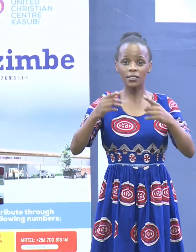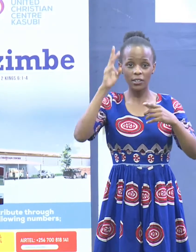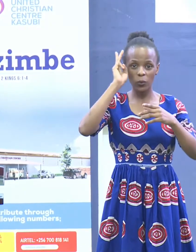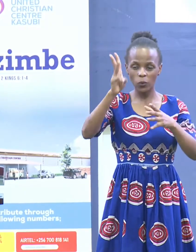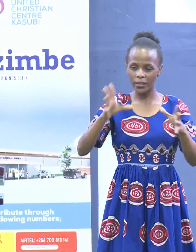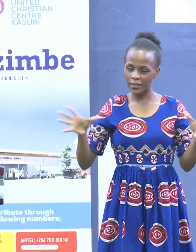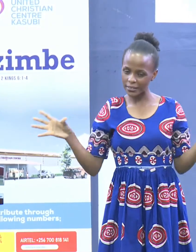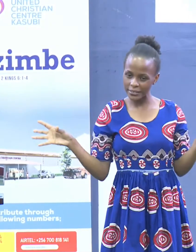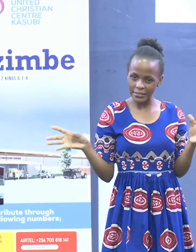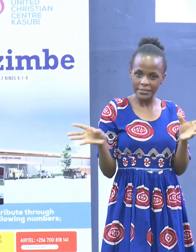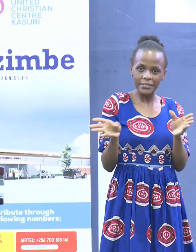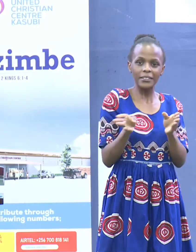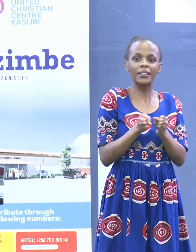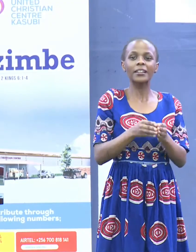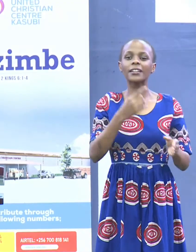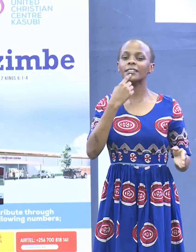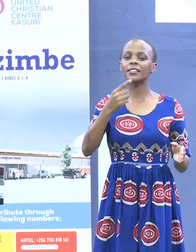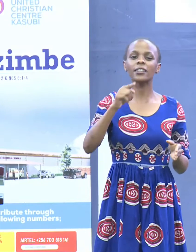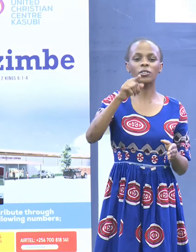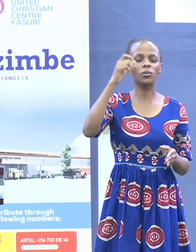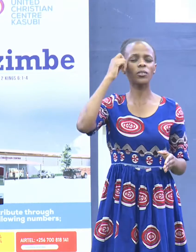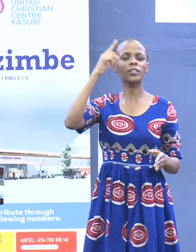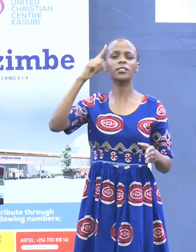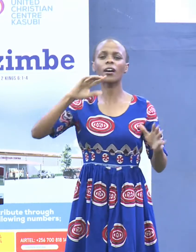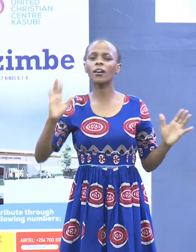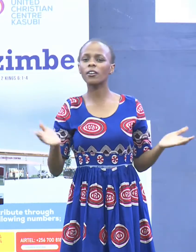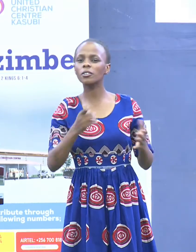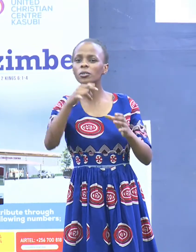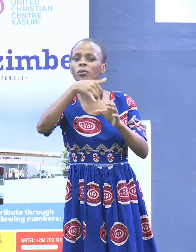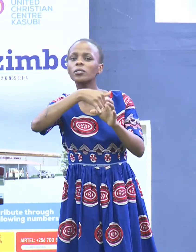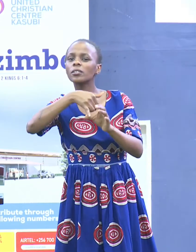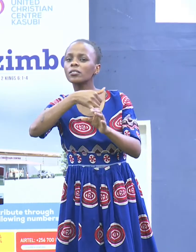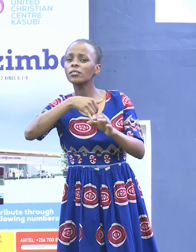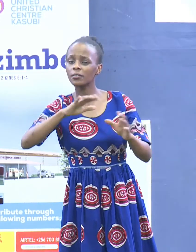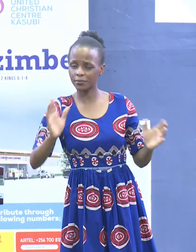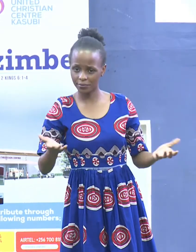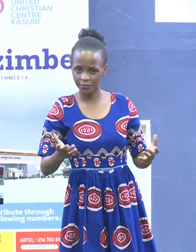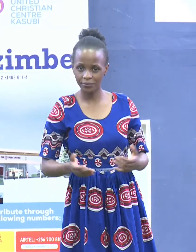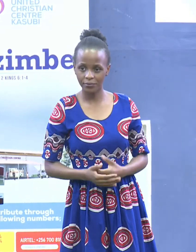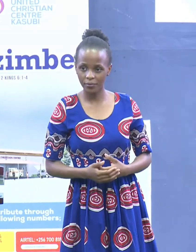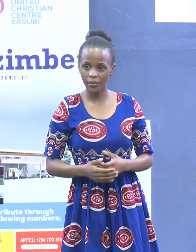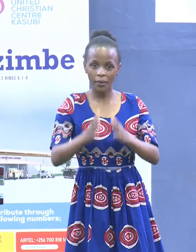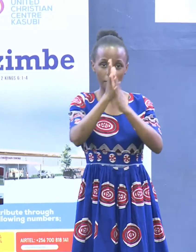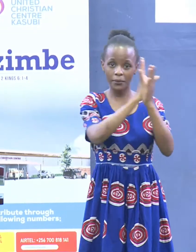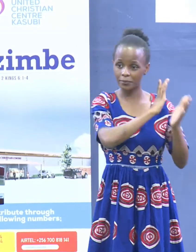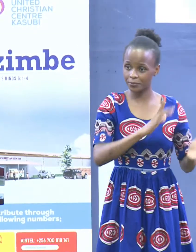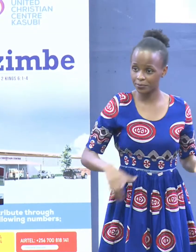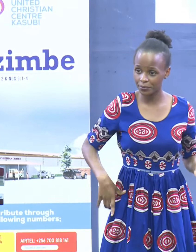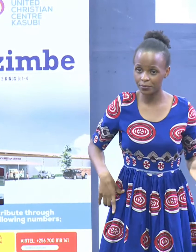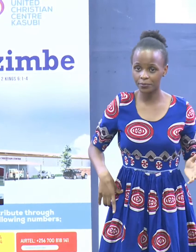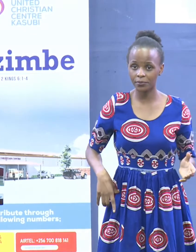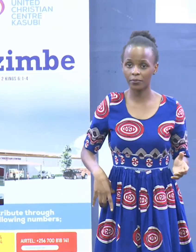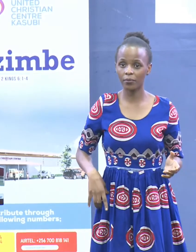firstborn. I told you, you're going to wind up when you know how it concerns you. Praise the